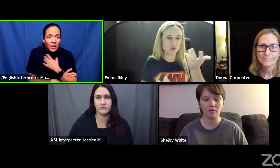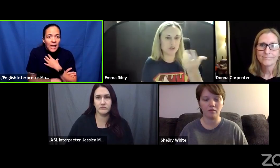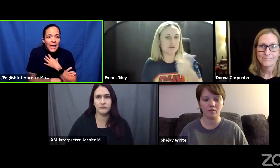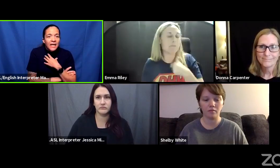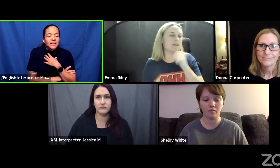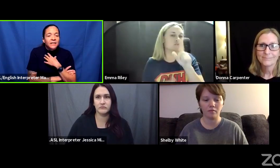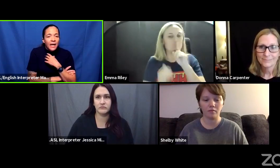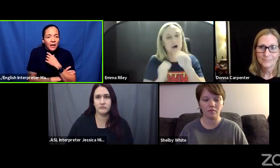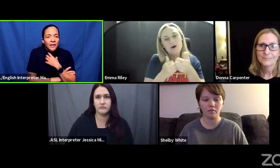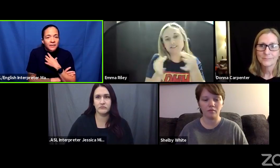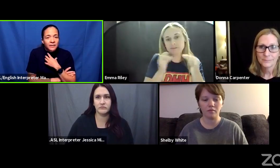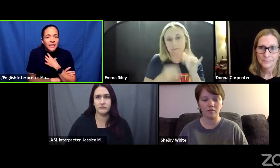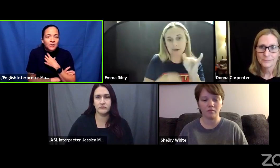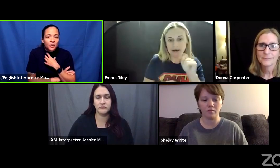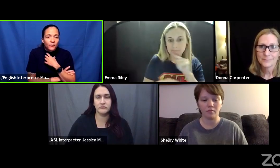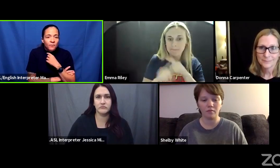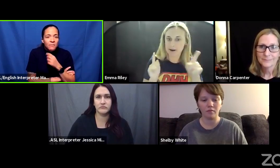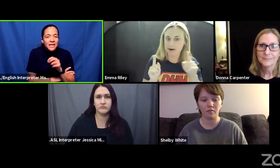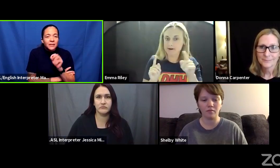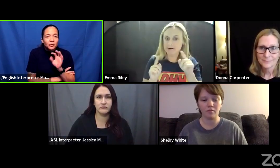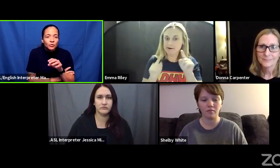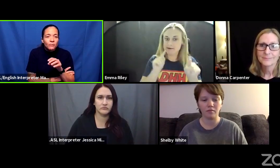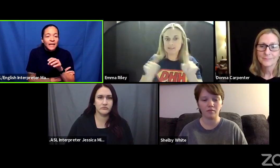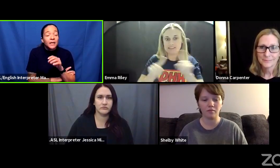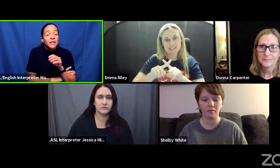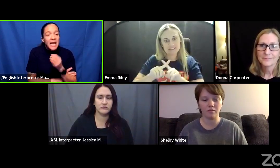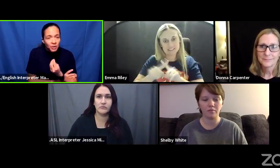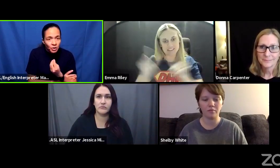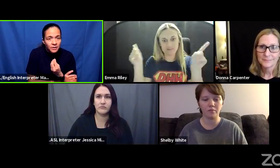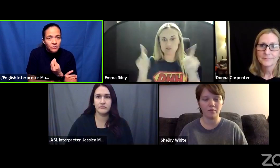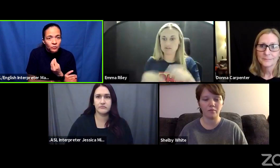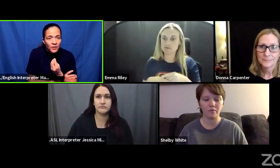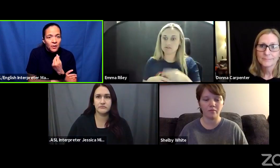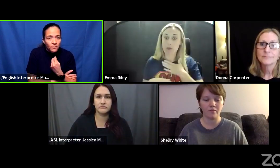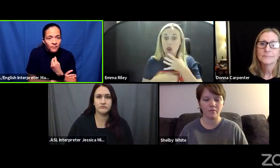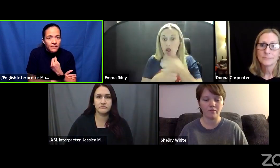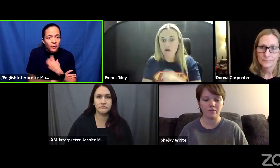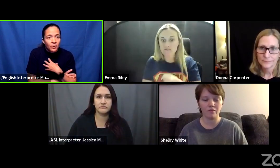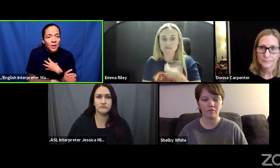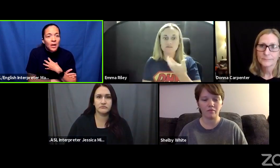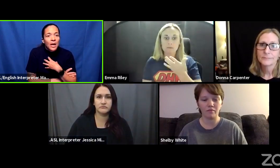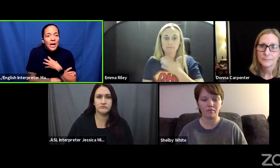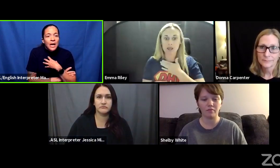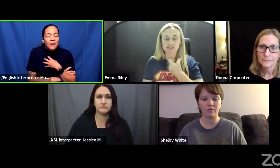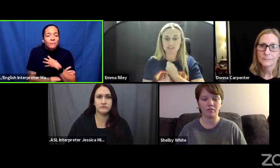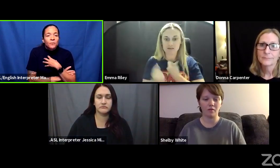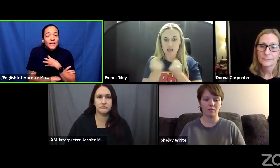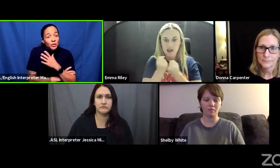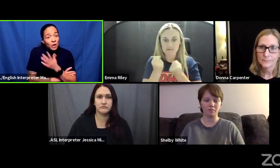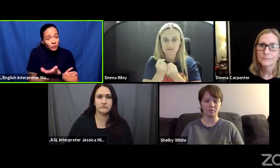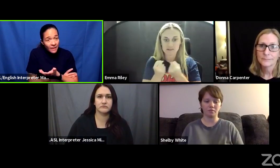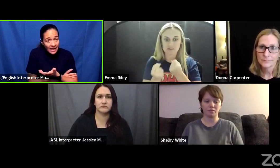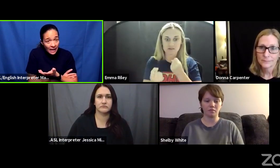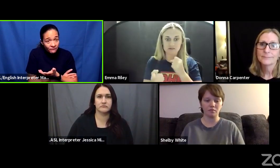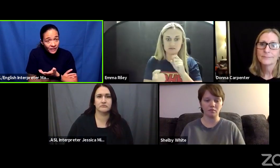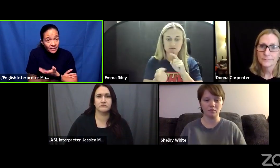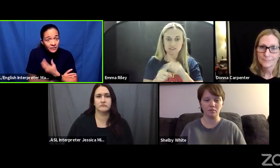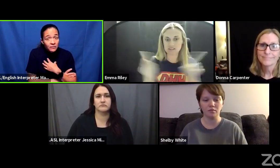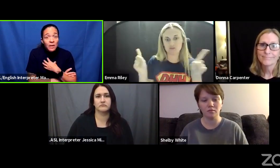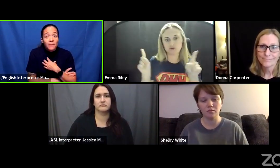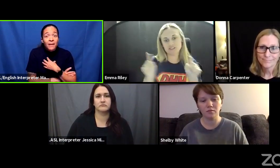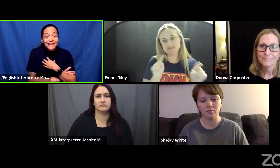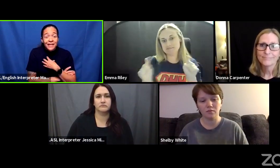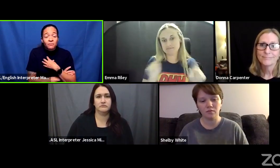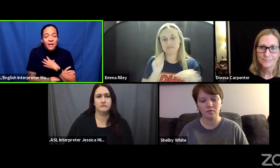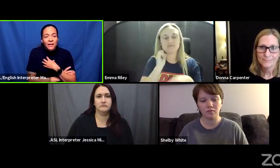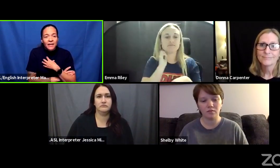others. And it's easier for me to make connections with other people. It shows my